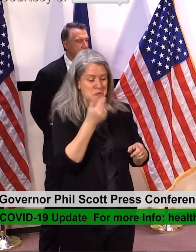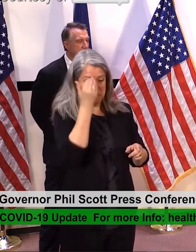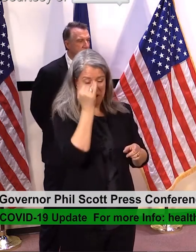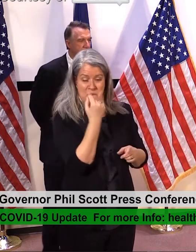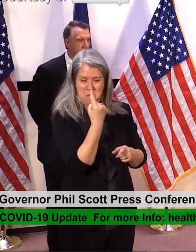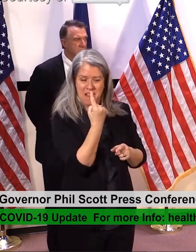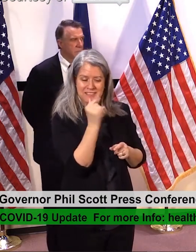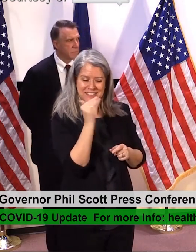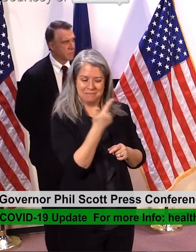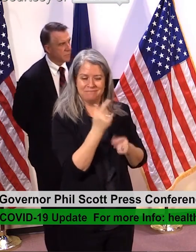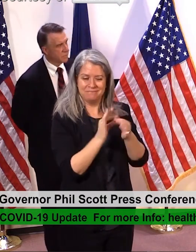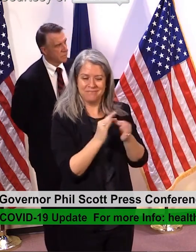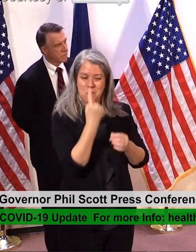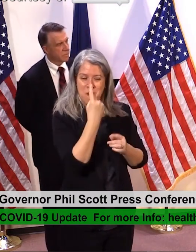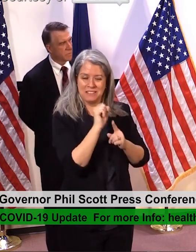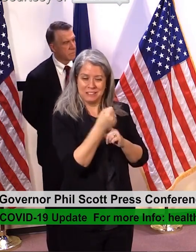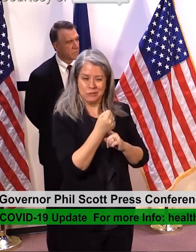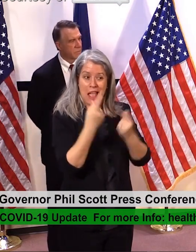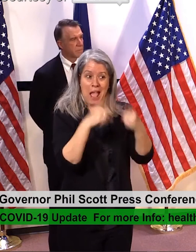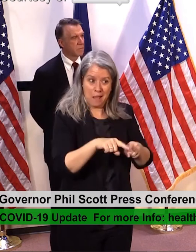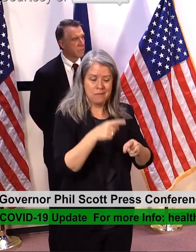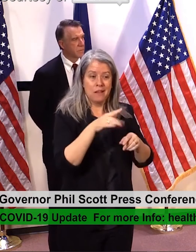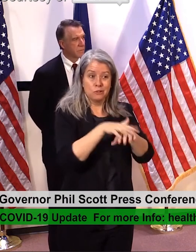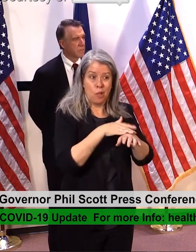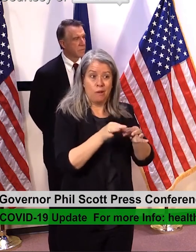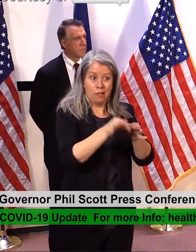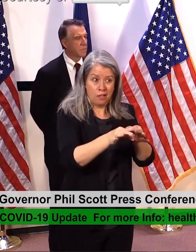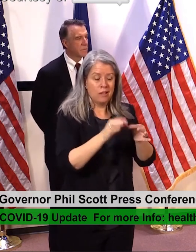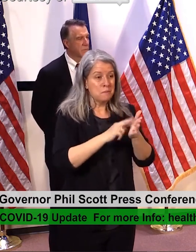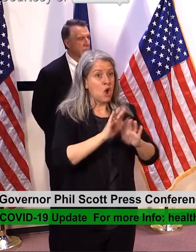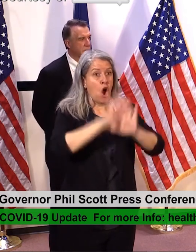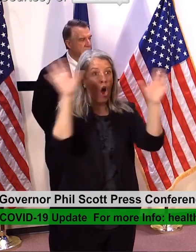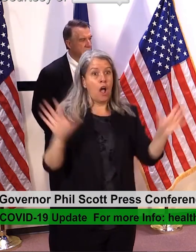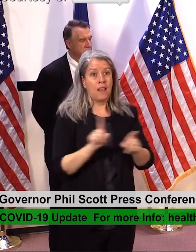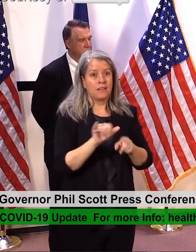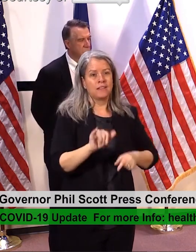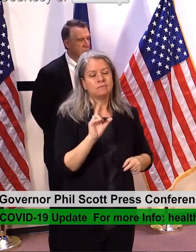specific instance. That does not mean that has been the practice all along.